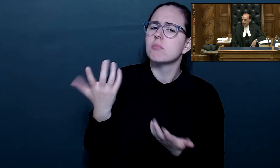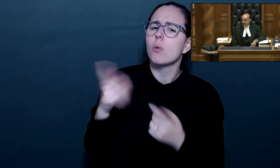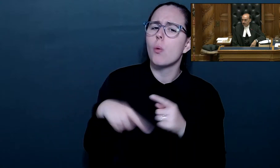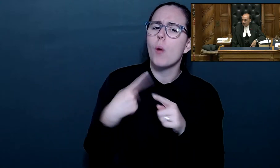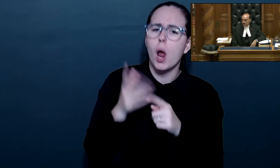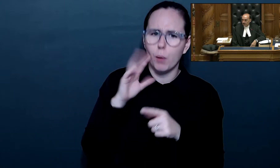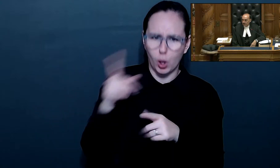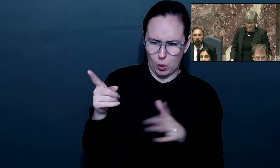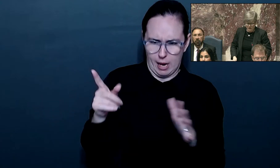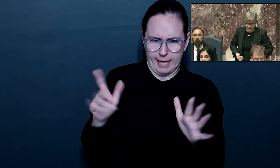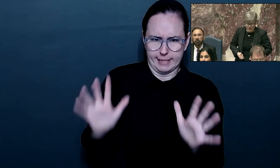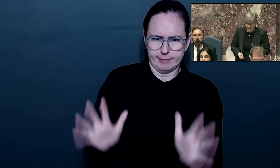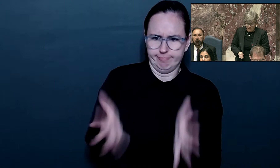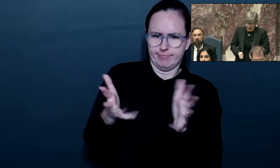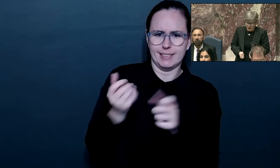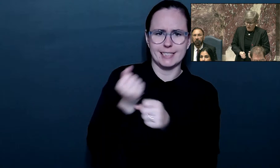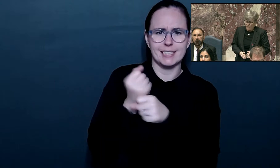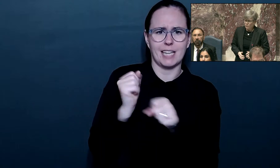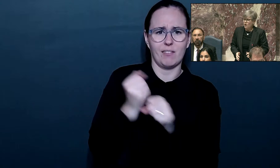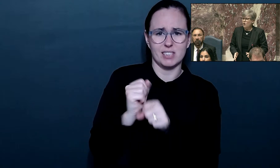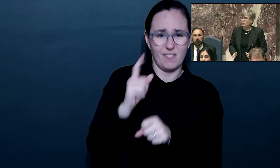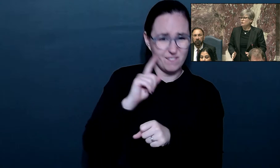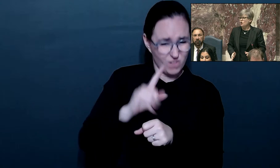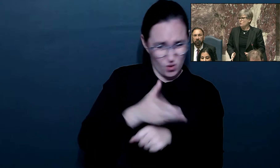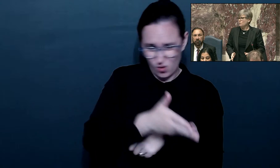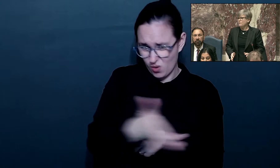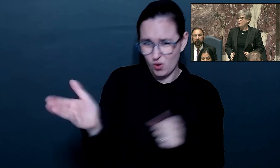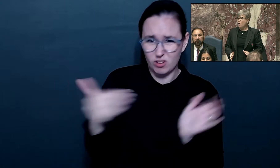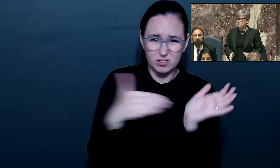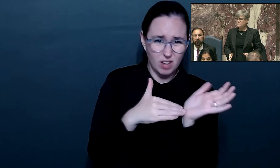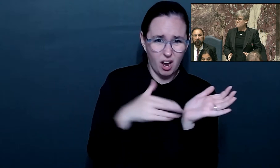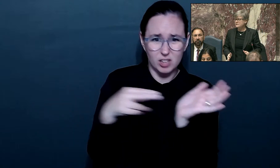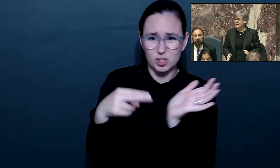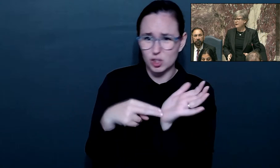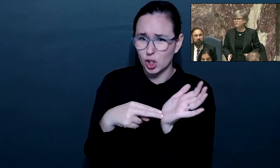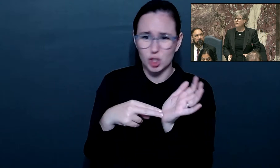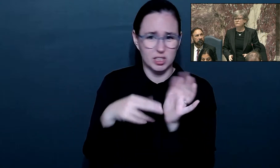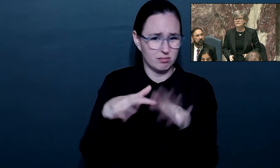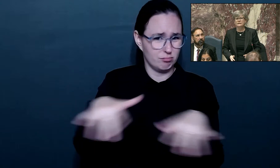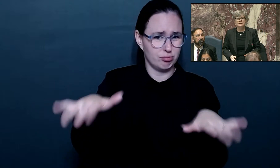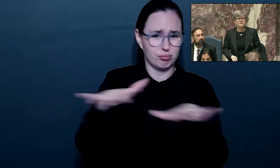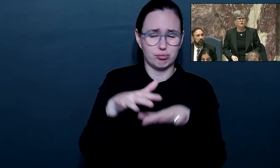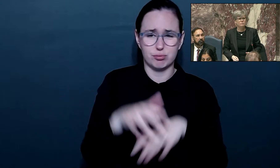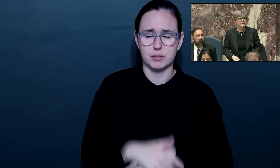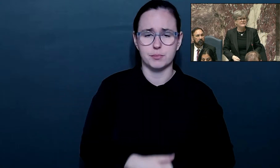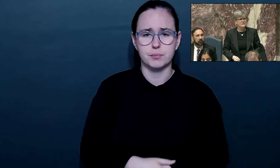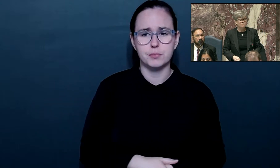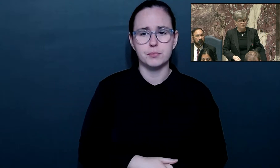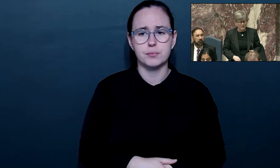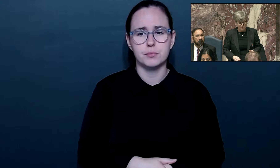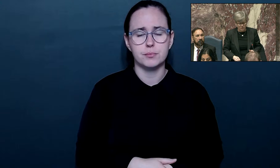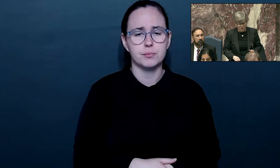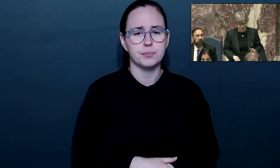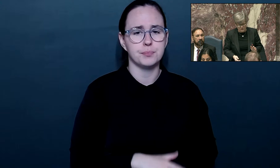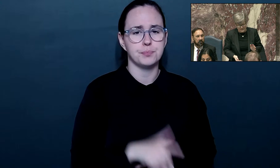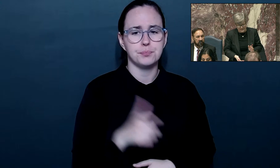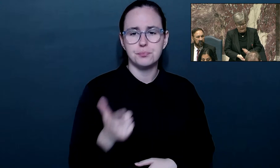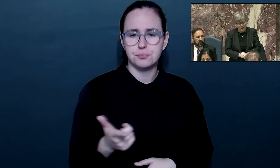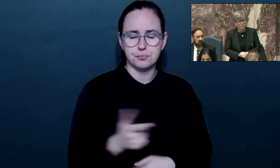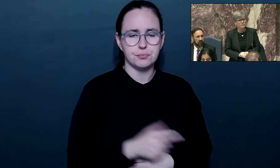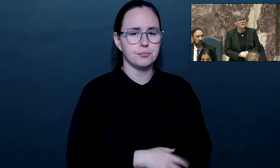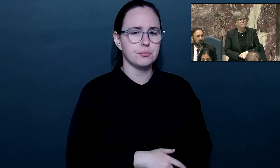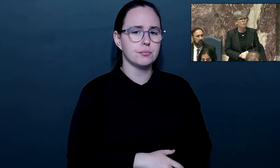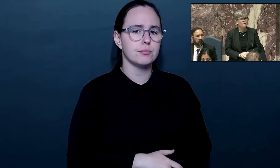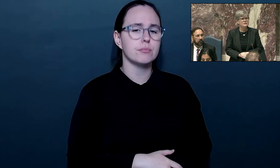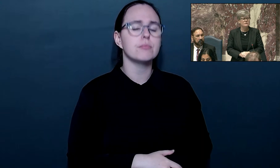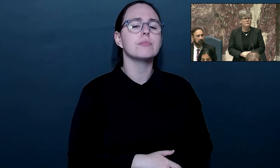Thank you so much, Honourable Speaker. We all know that hospitals and healthcare facilities are places where people go to seek